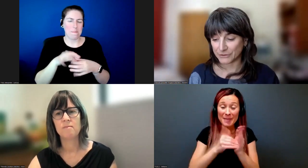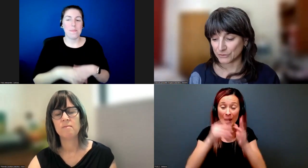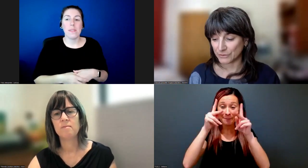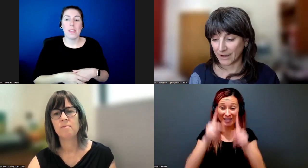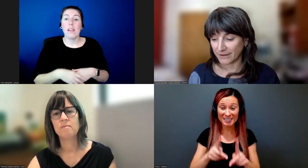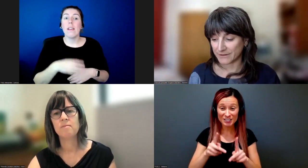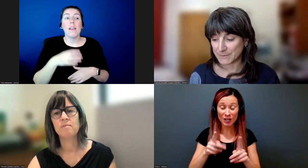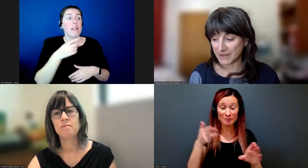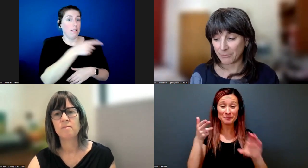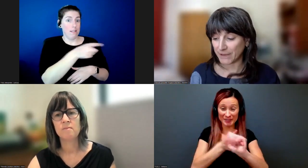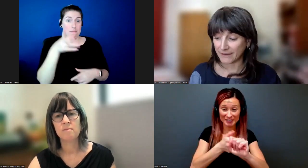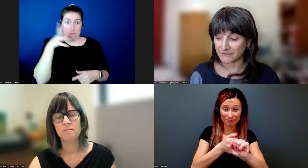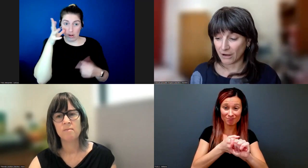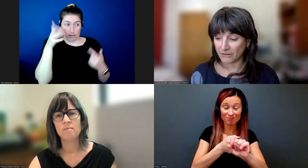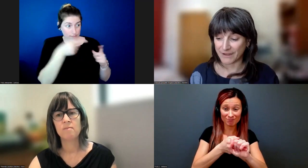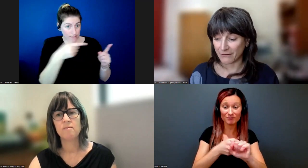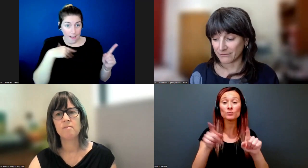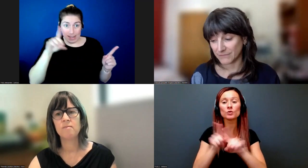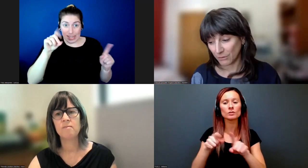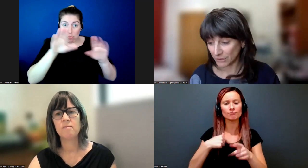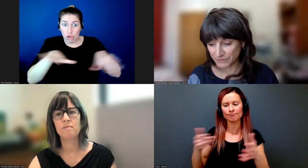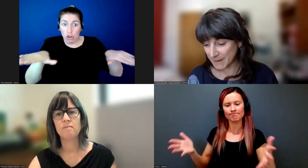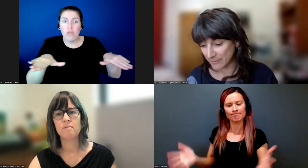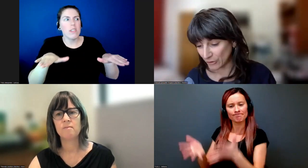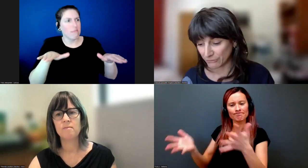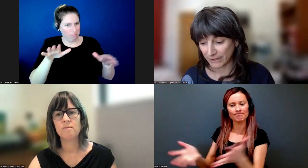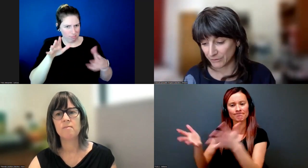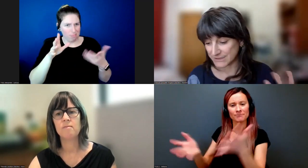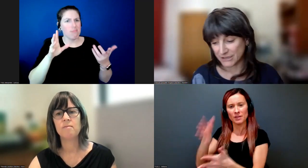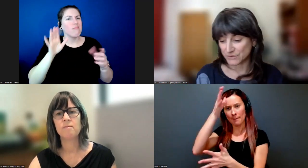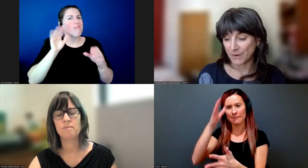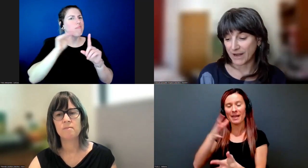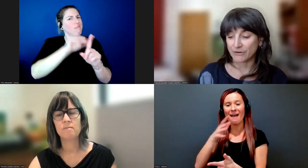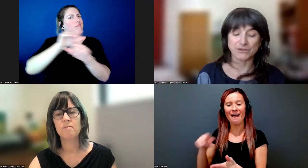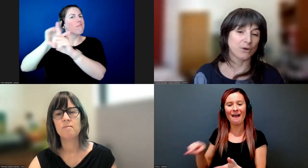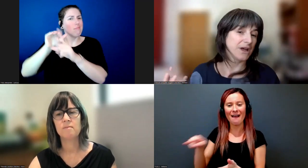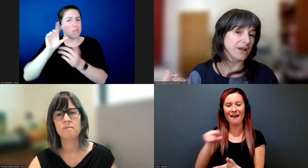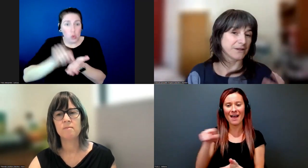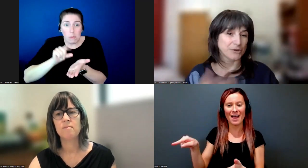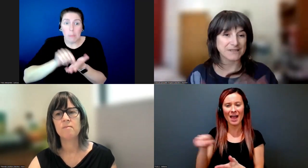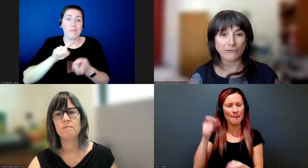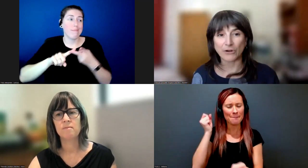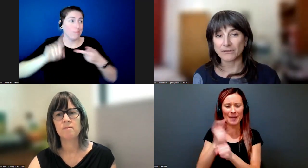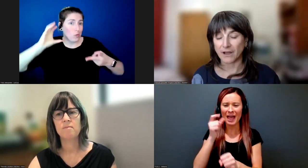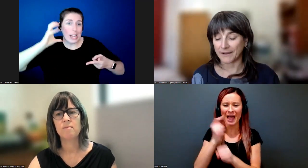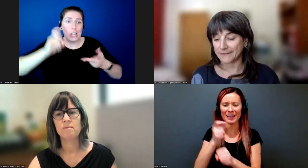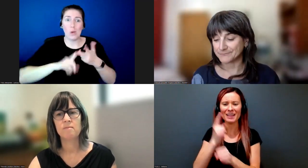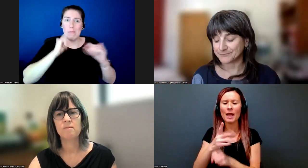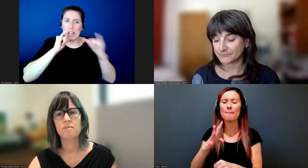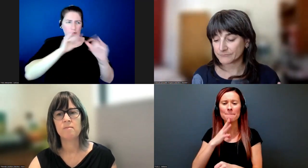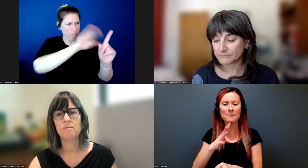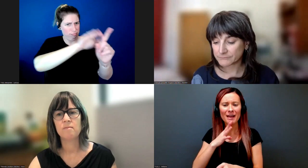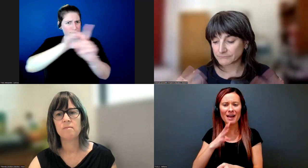child to speak up and call on their local newspaper, radio stations, whatever. So there were several